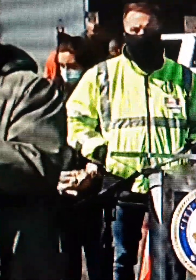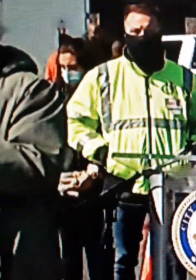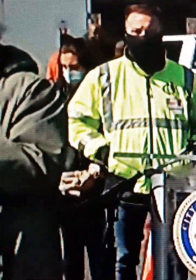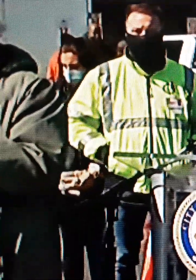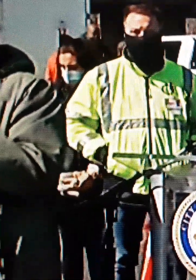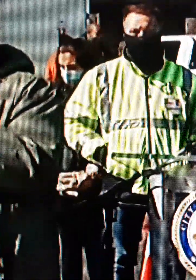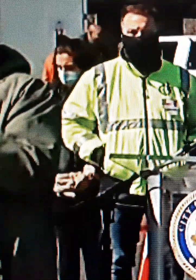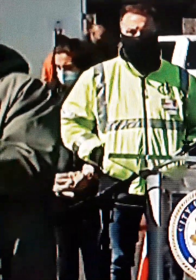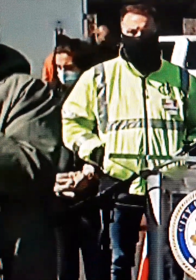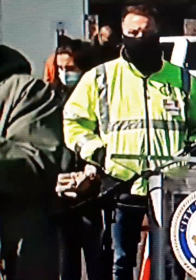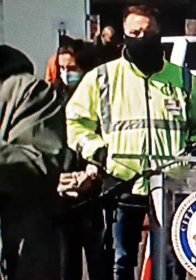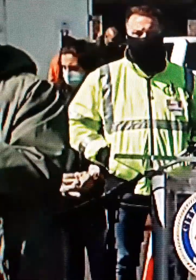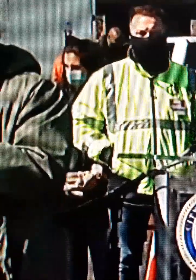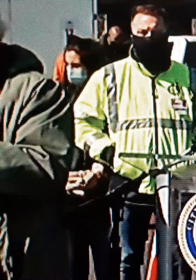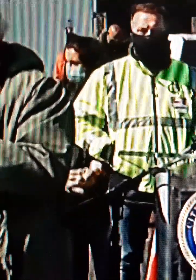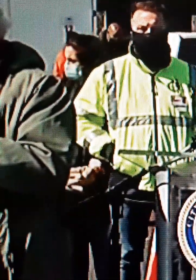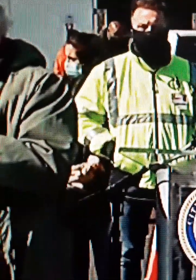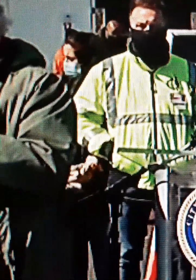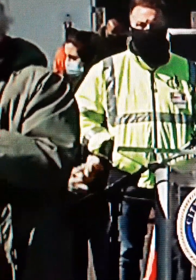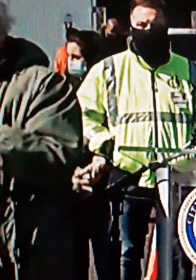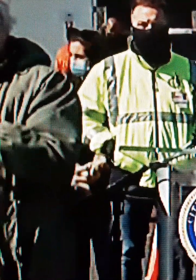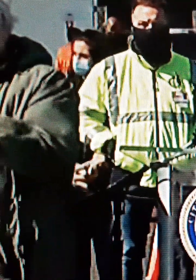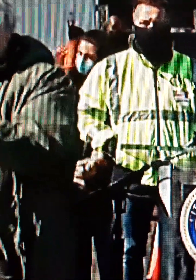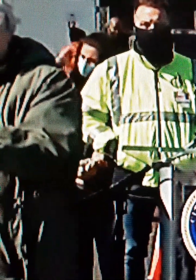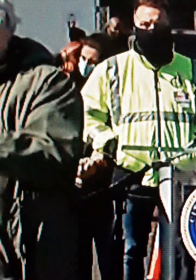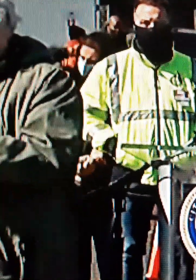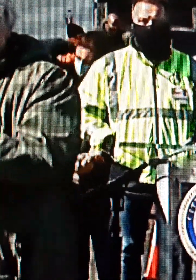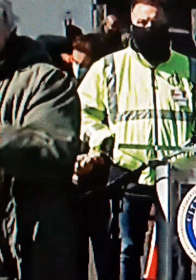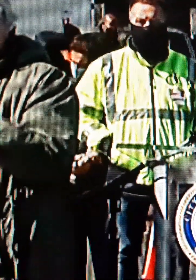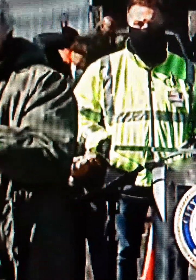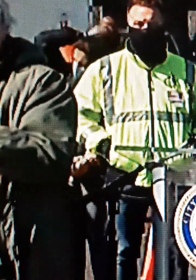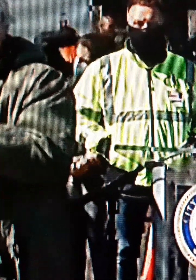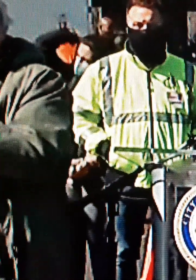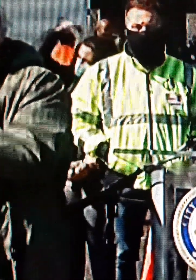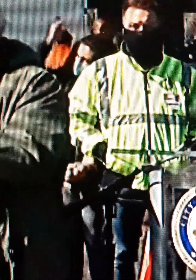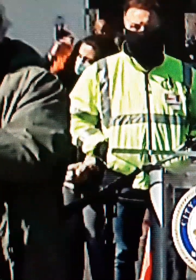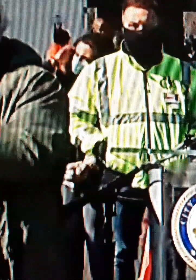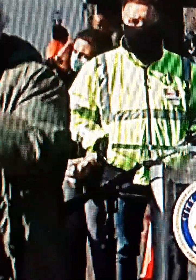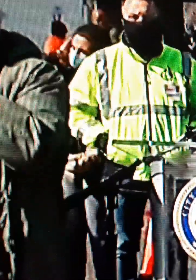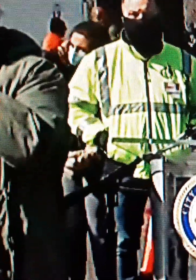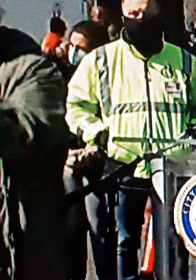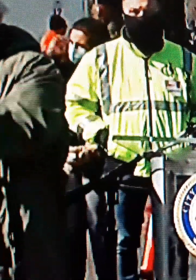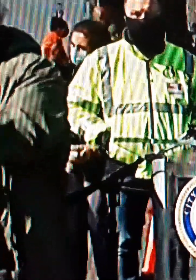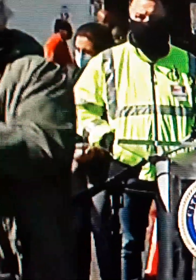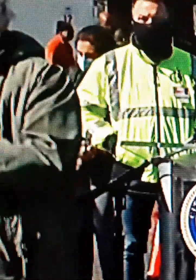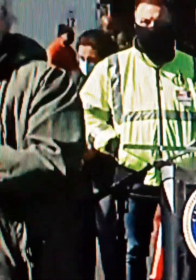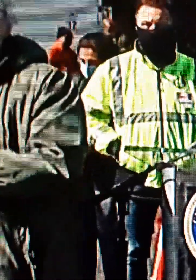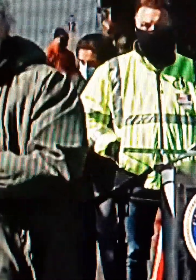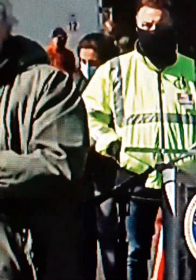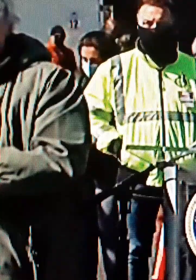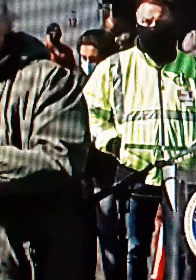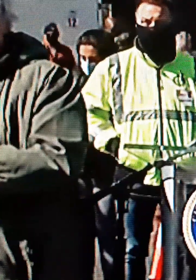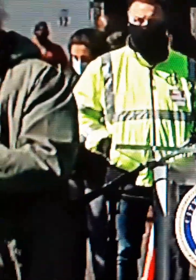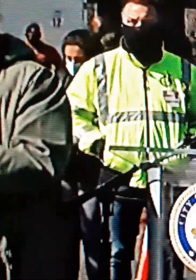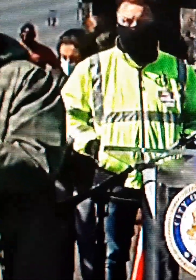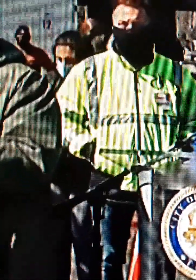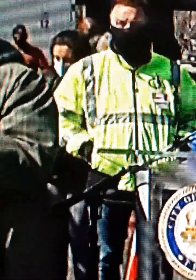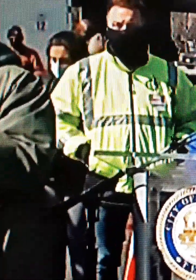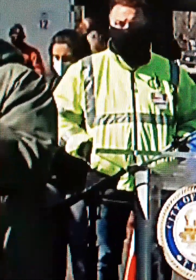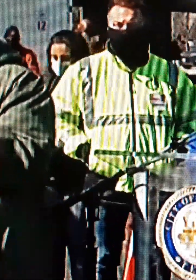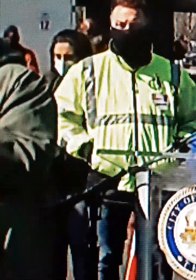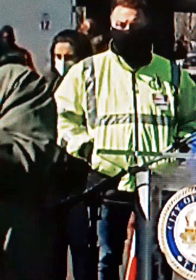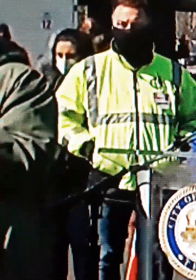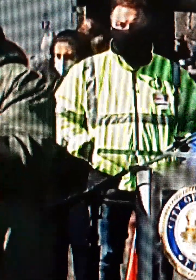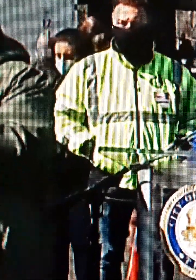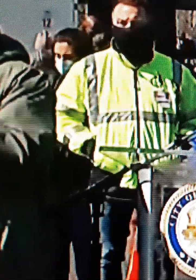bringing the system back up, and we are confident that we'll be able to maintain this progress. It's going to take time to do it in a measured manner such that we